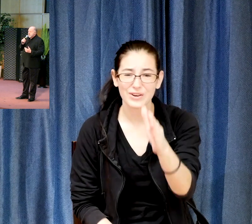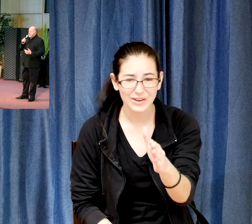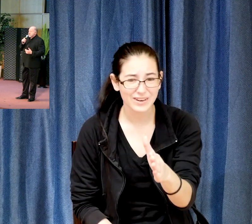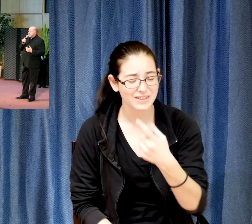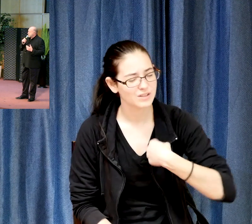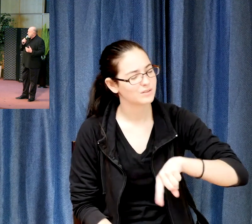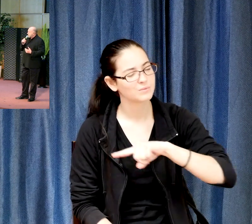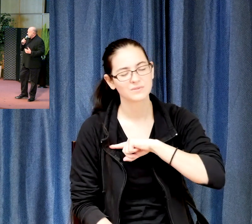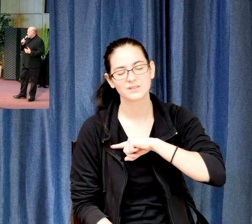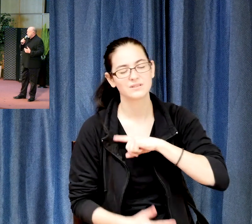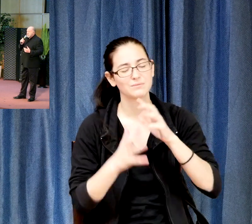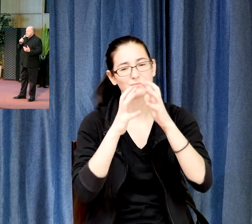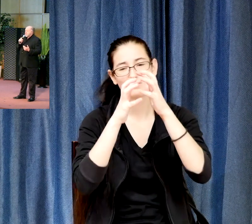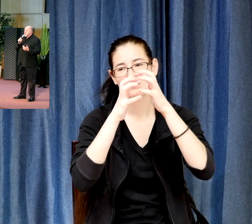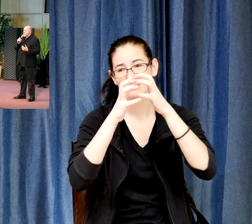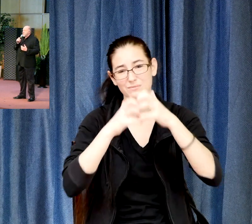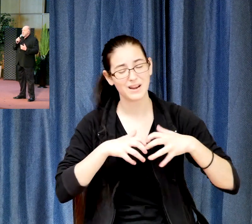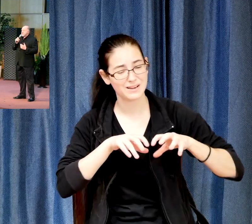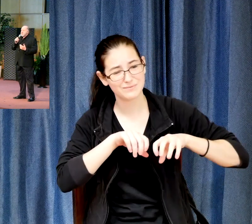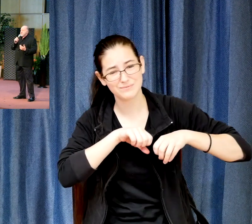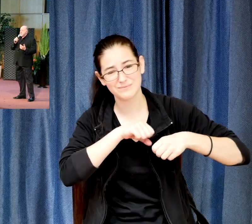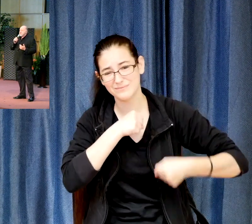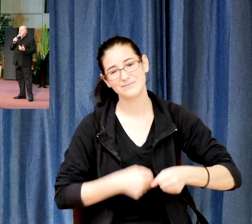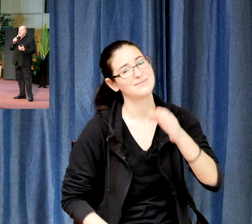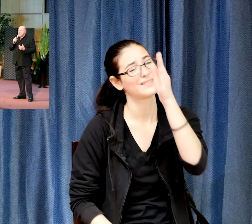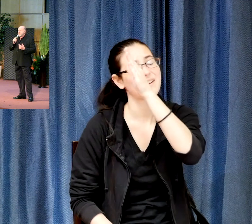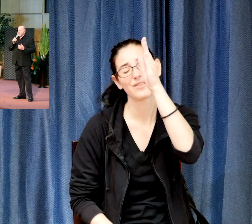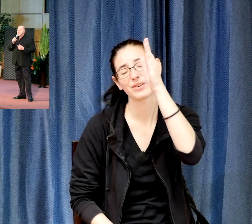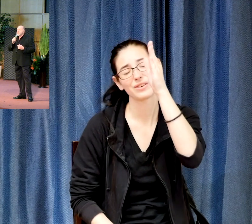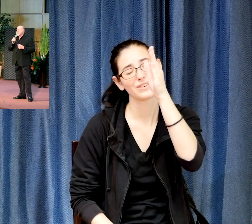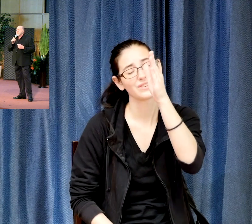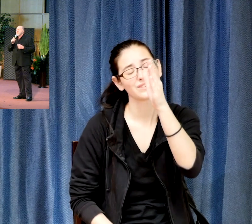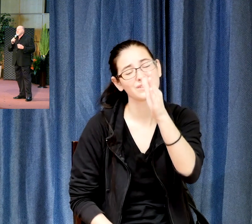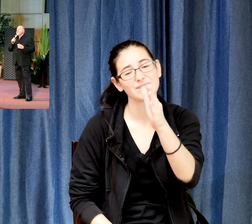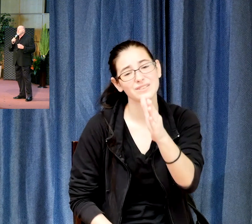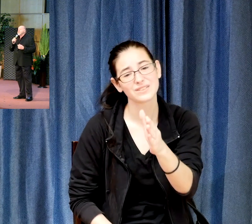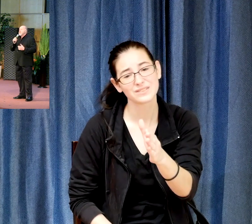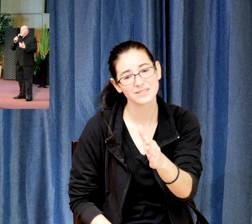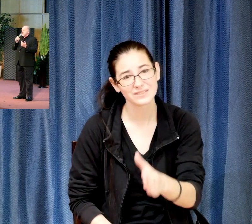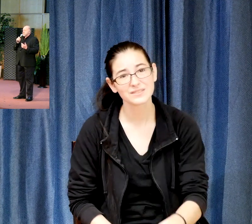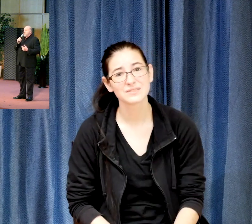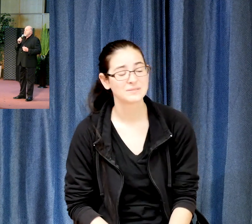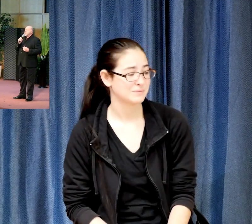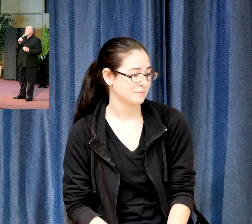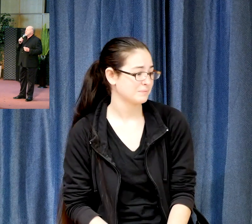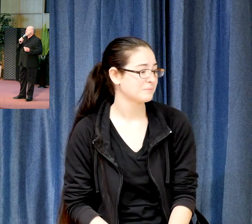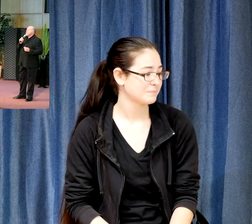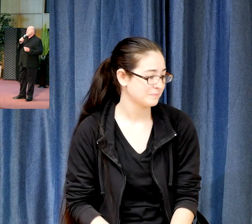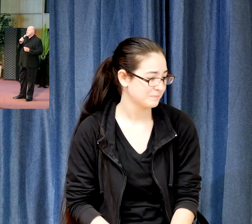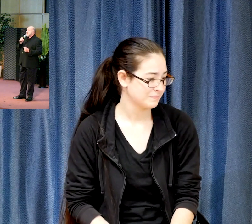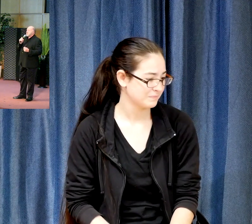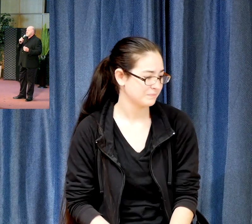We will never, no, no, never. It's more than a